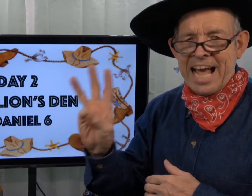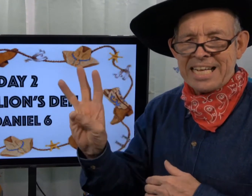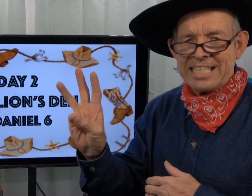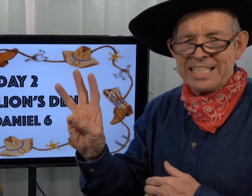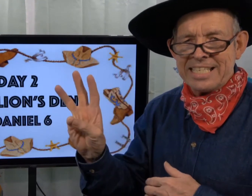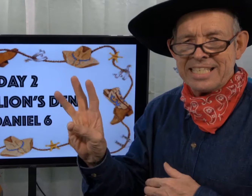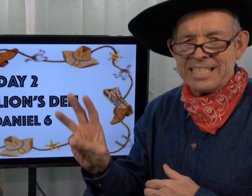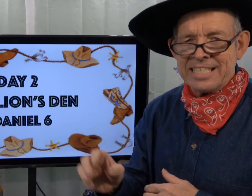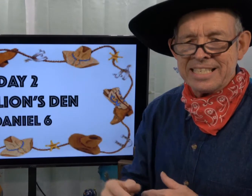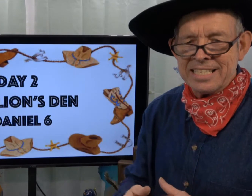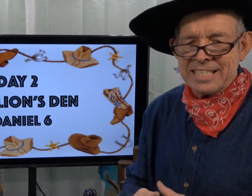6.